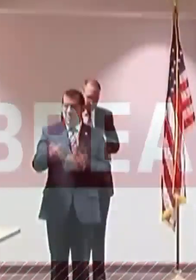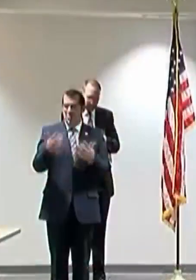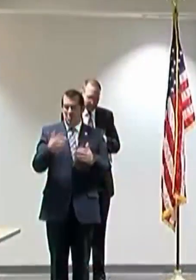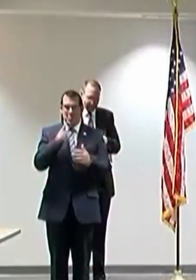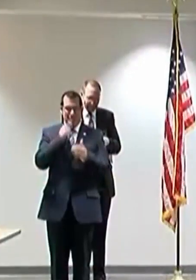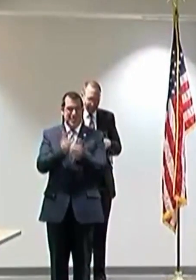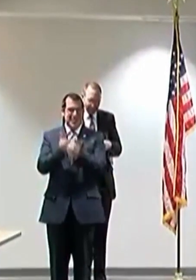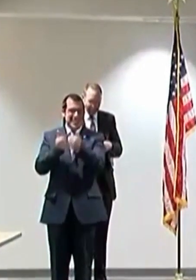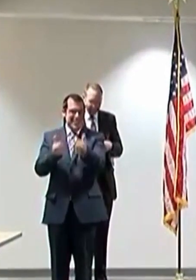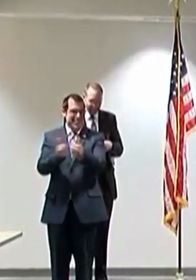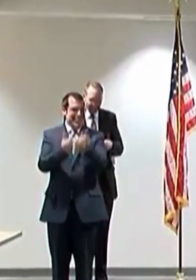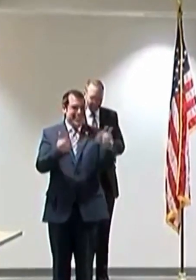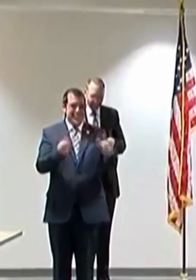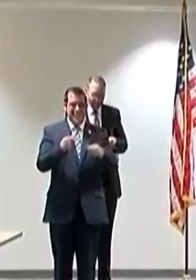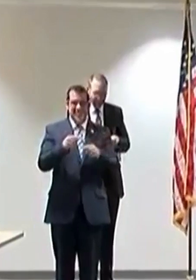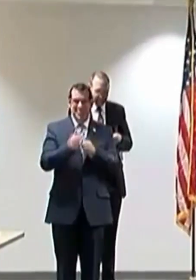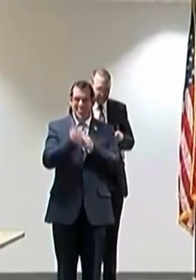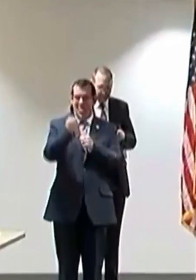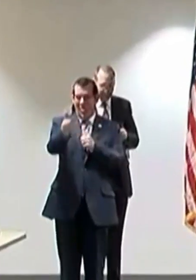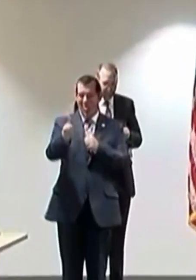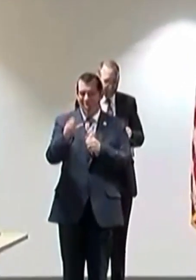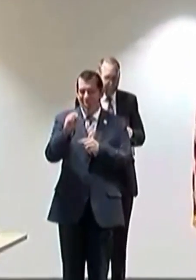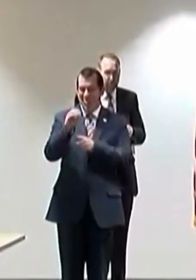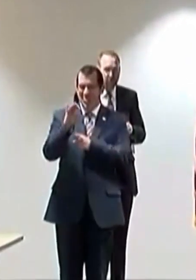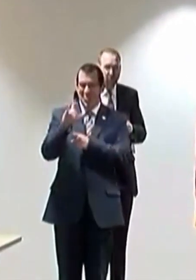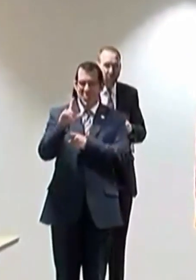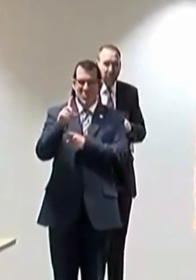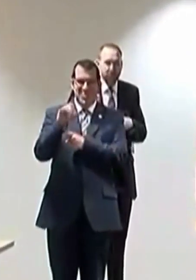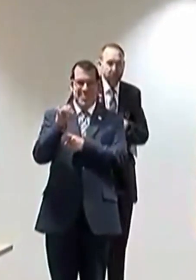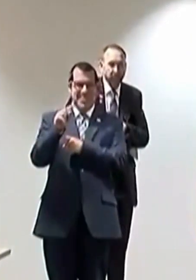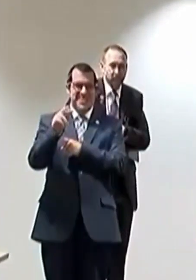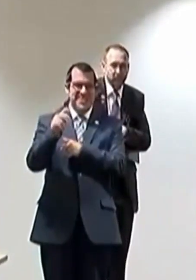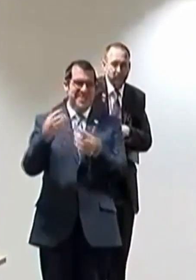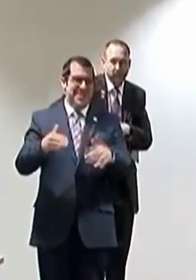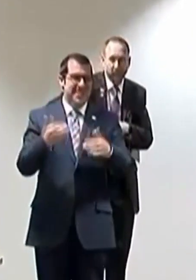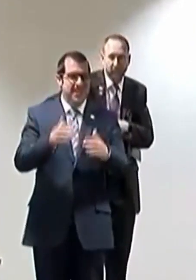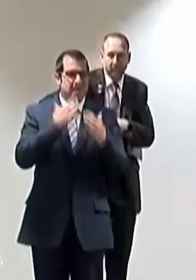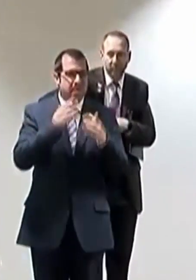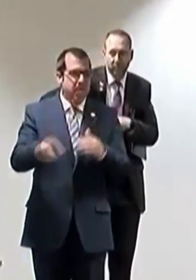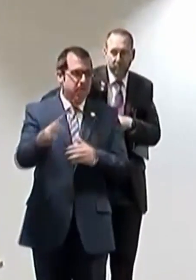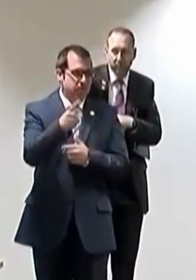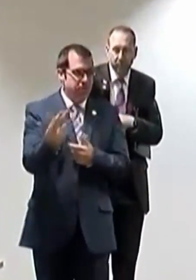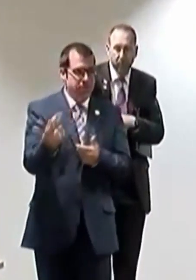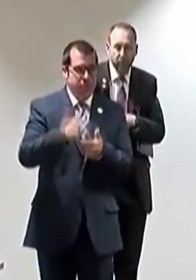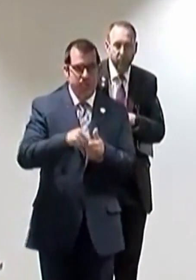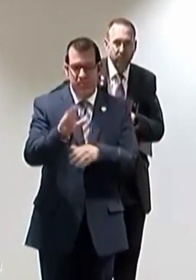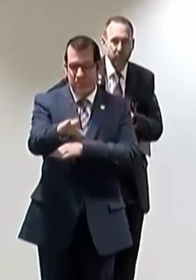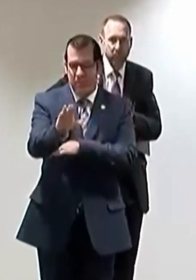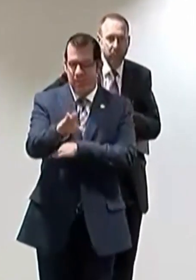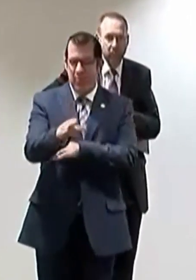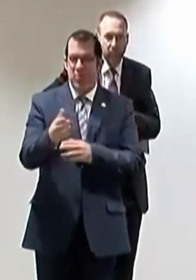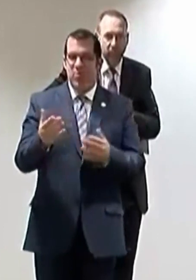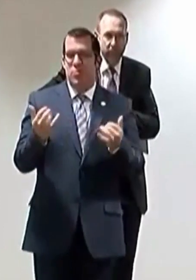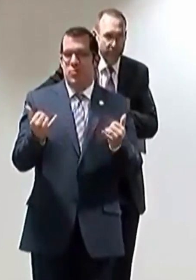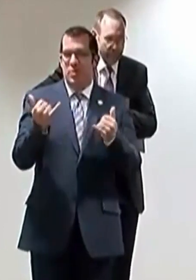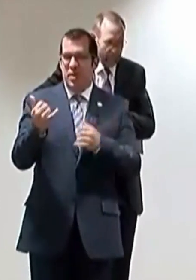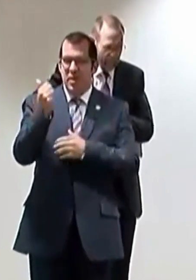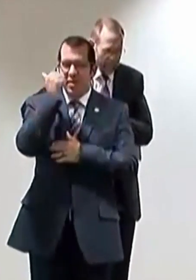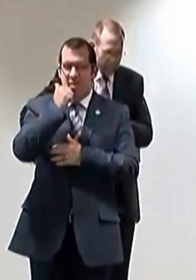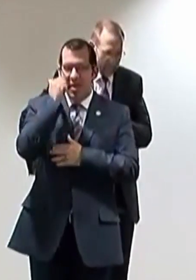instance. That's a long ways there. But thank you for joining us this afternoon for the